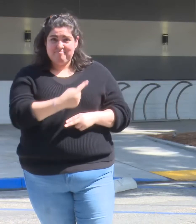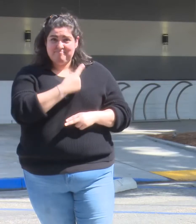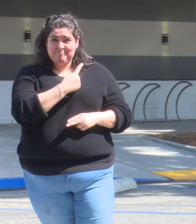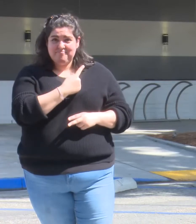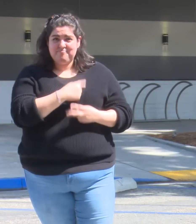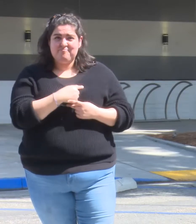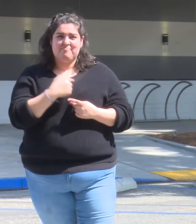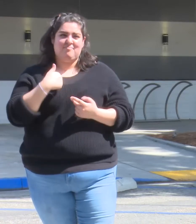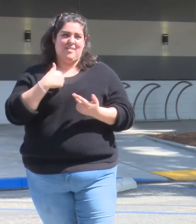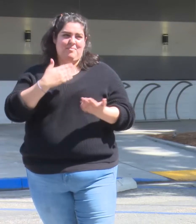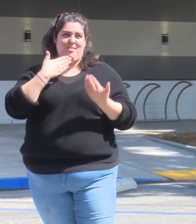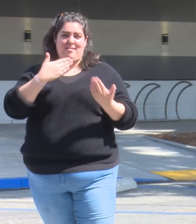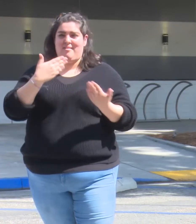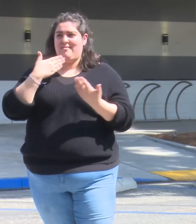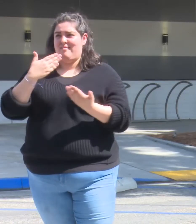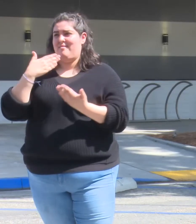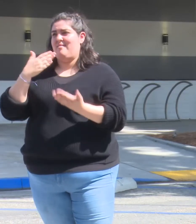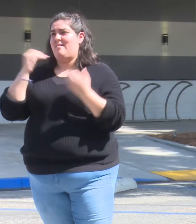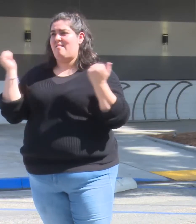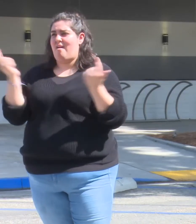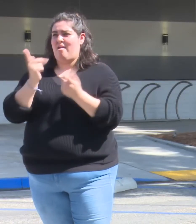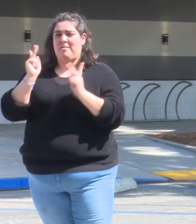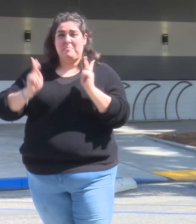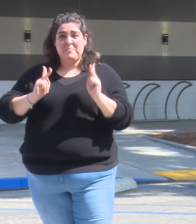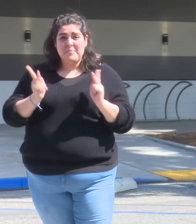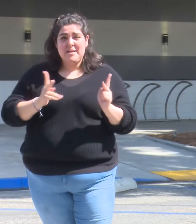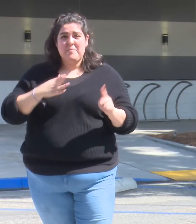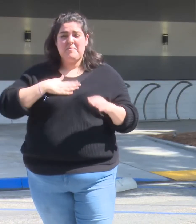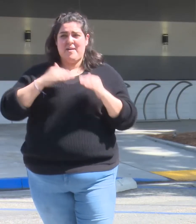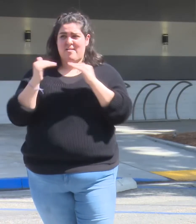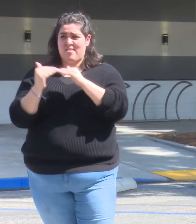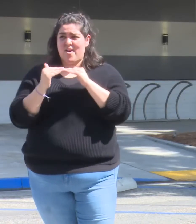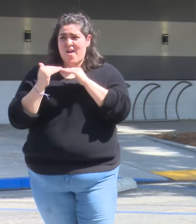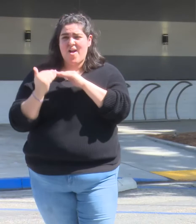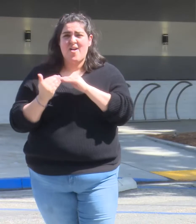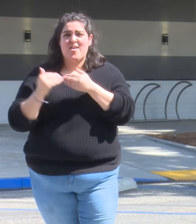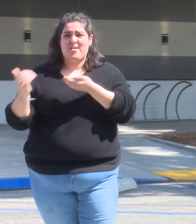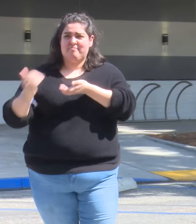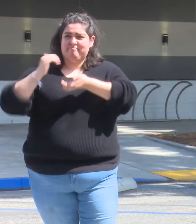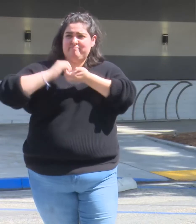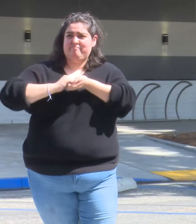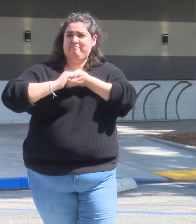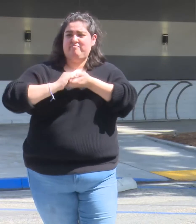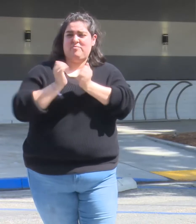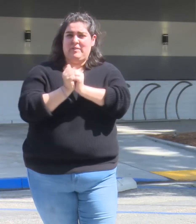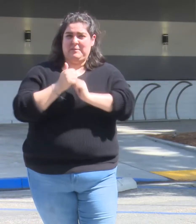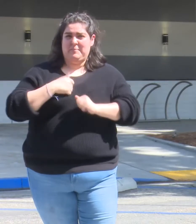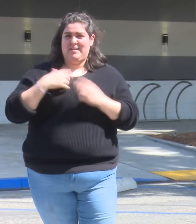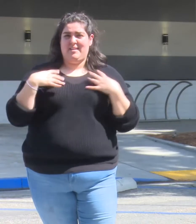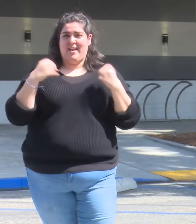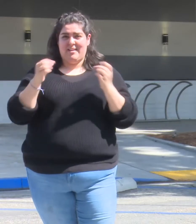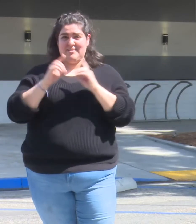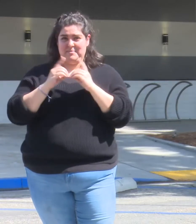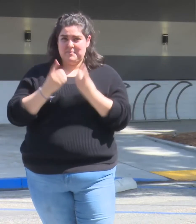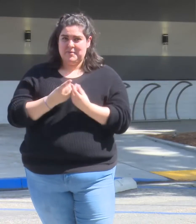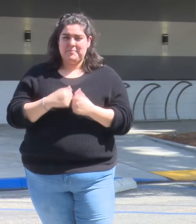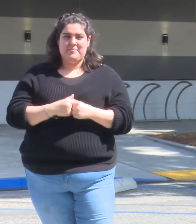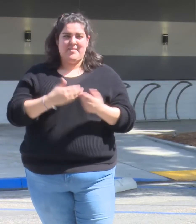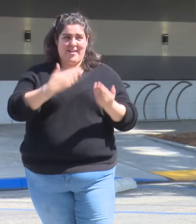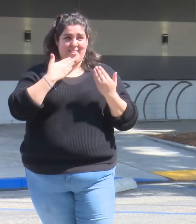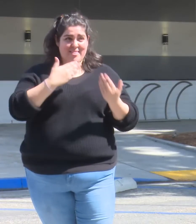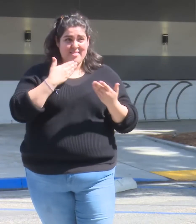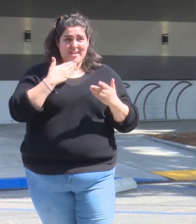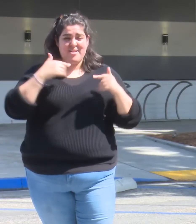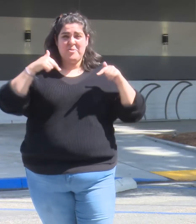only thank all of the people and amazing colleagues who worked with me at the health department. Thank you. This